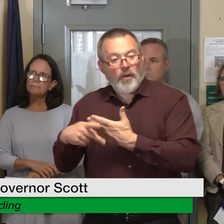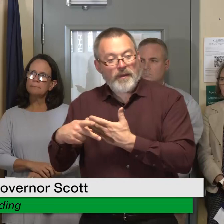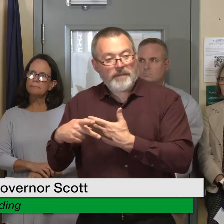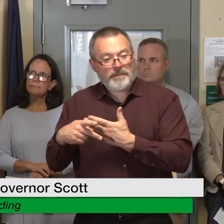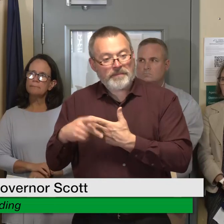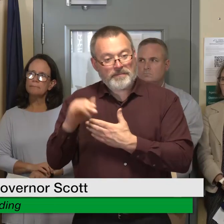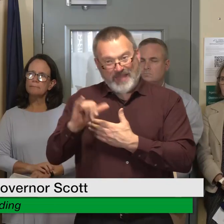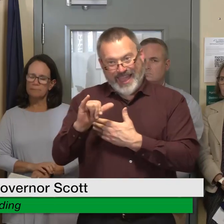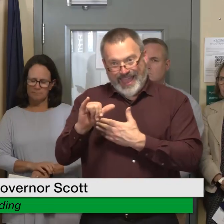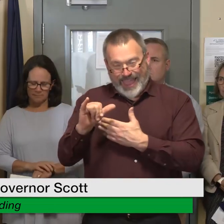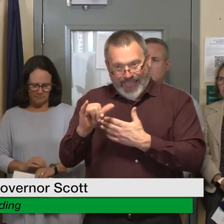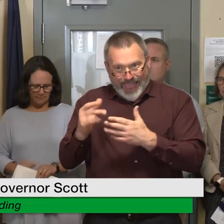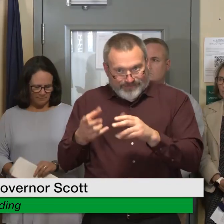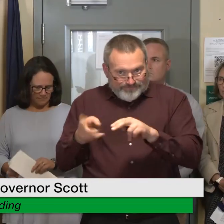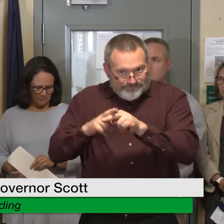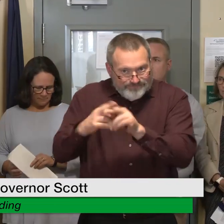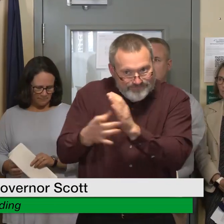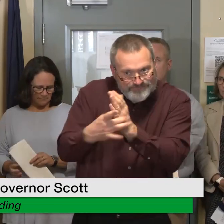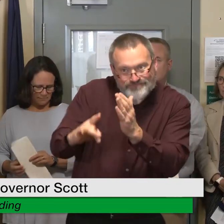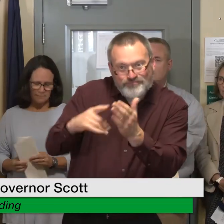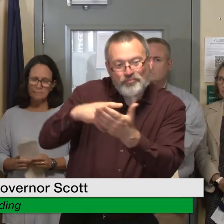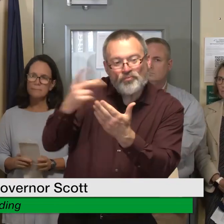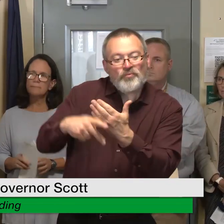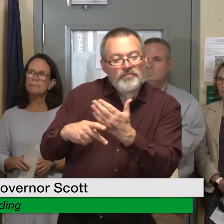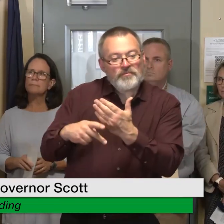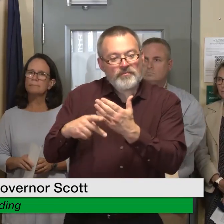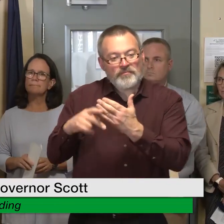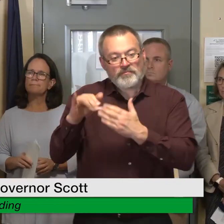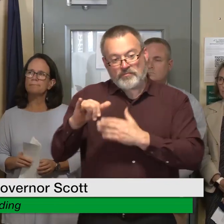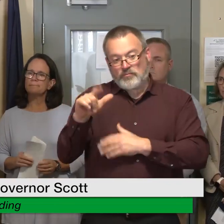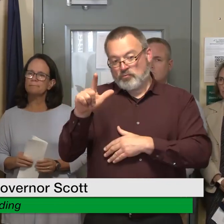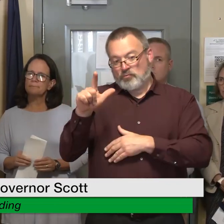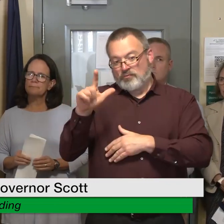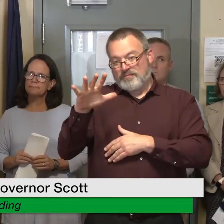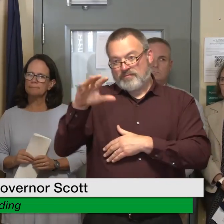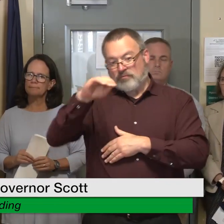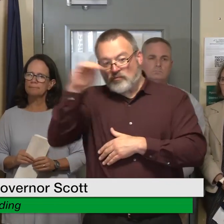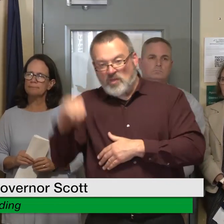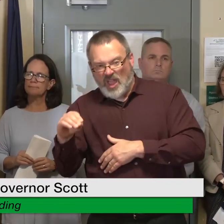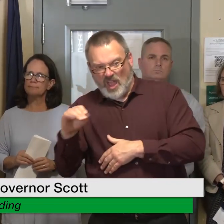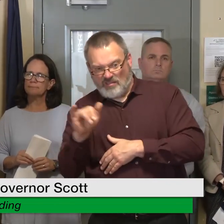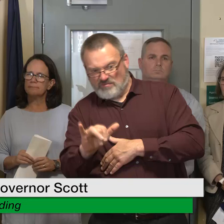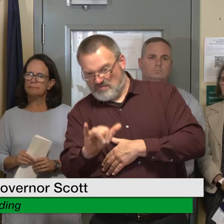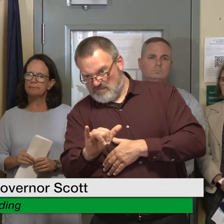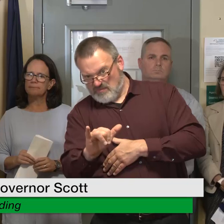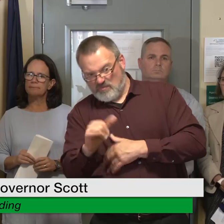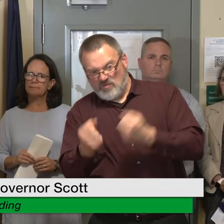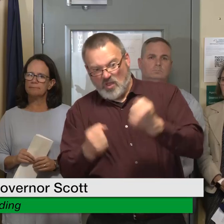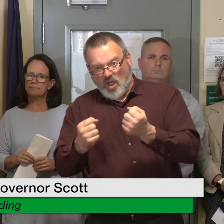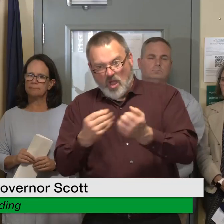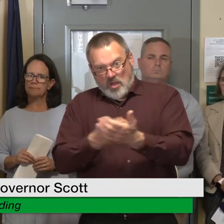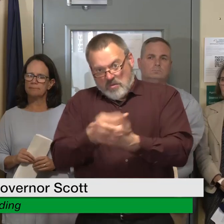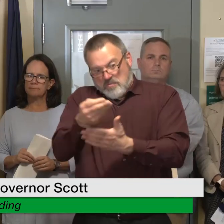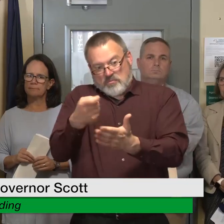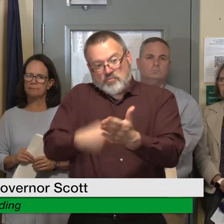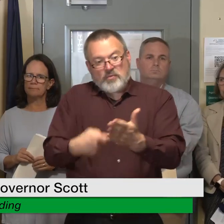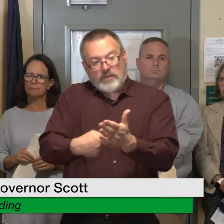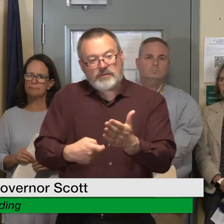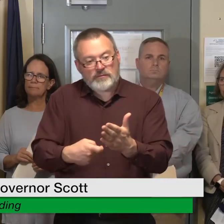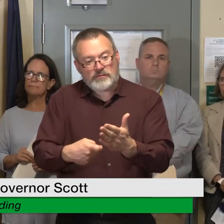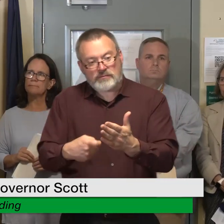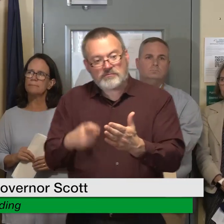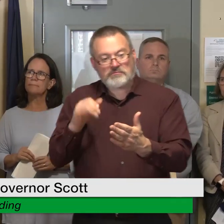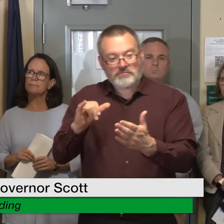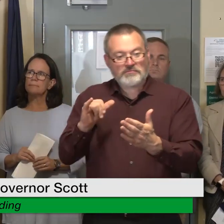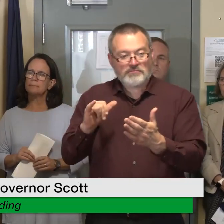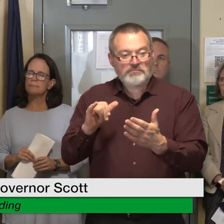program, which provides up to 25% of a vehicle's purchase price, will automatically